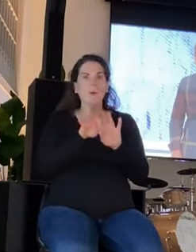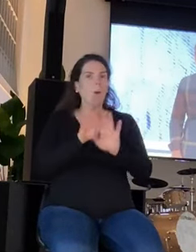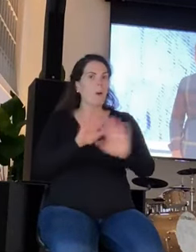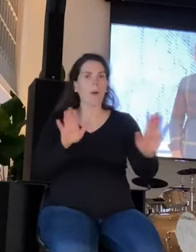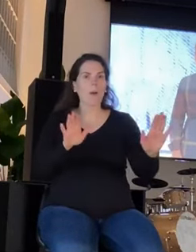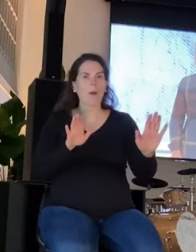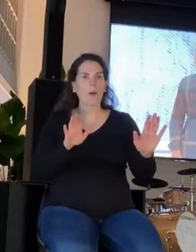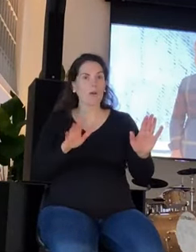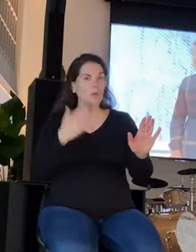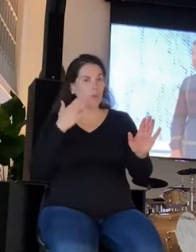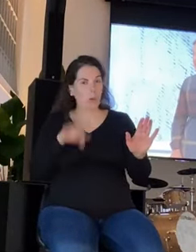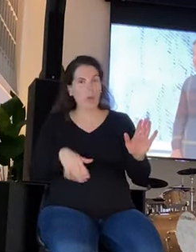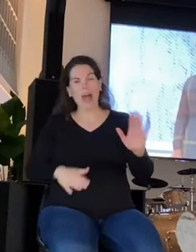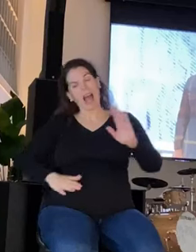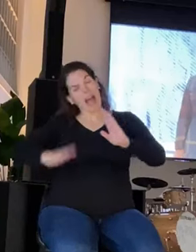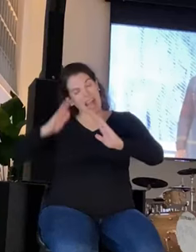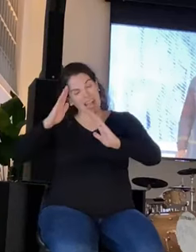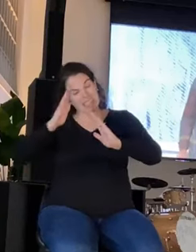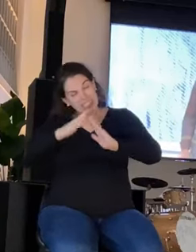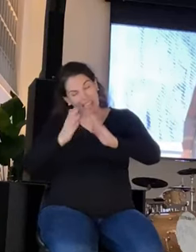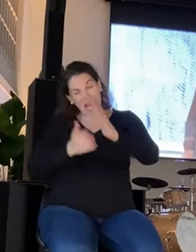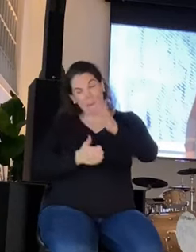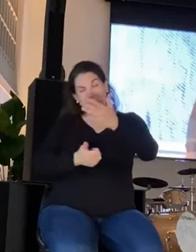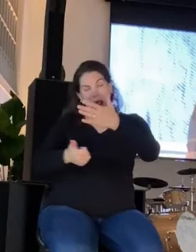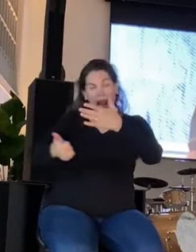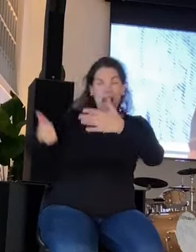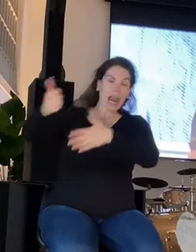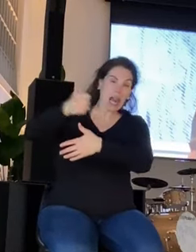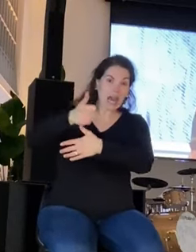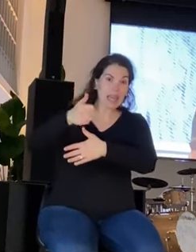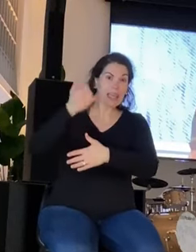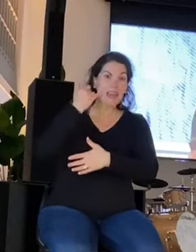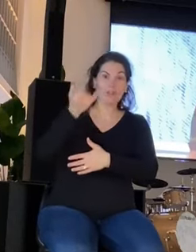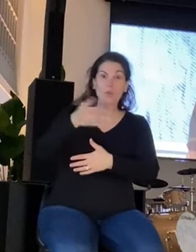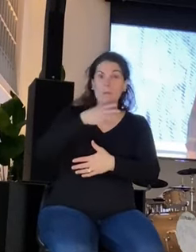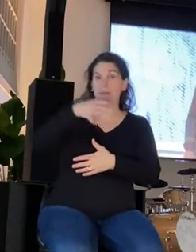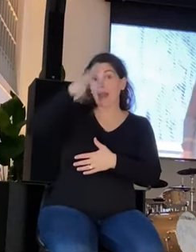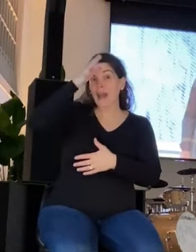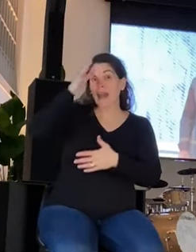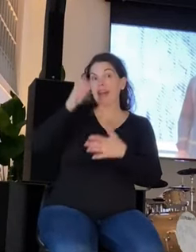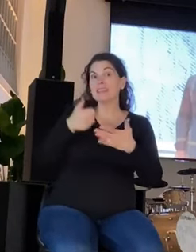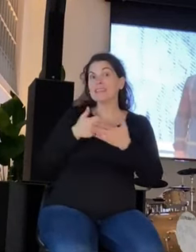assignment. You know it. The most important assignment you have as a parent